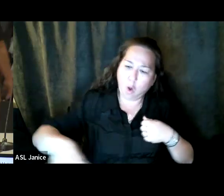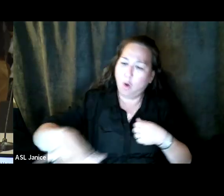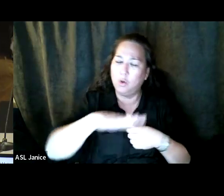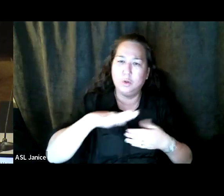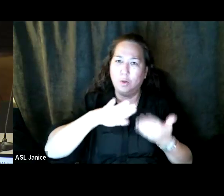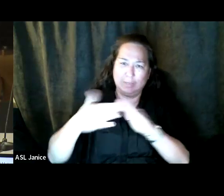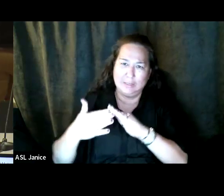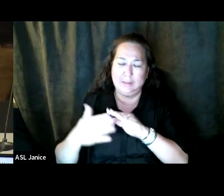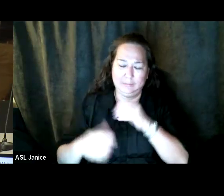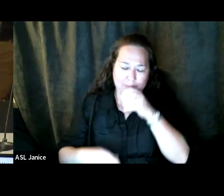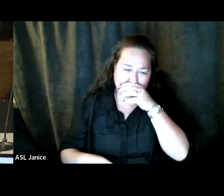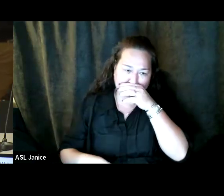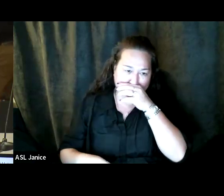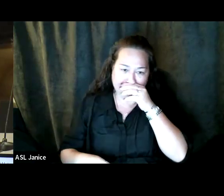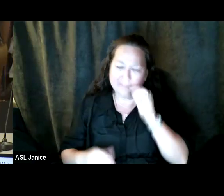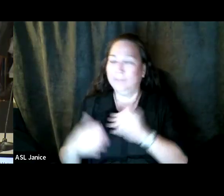Farmer.